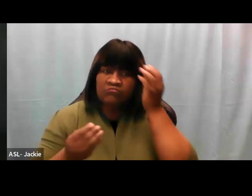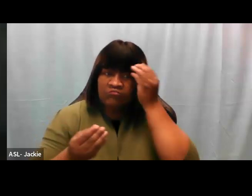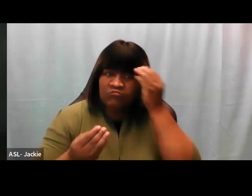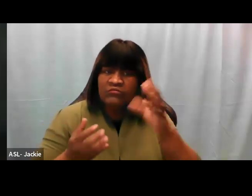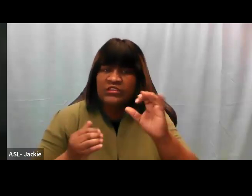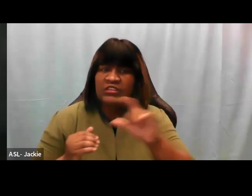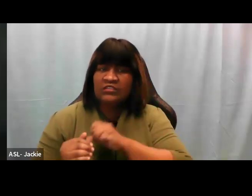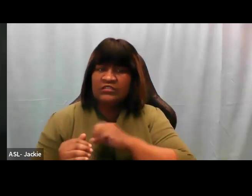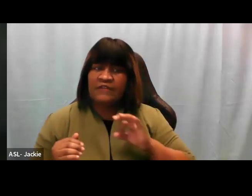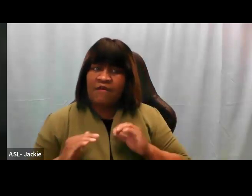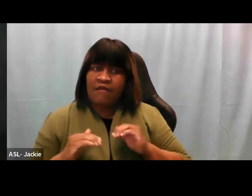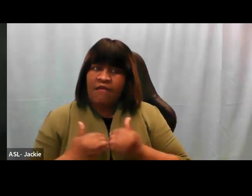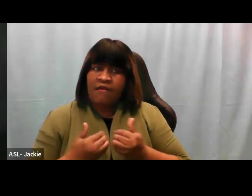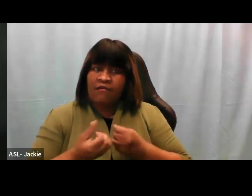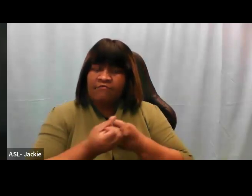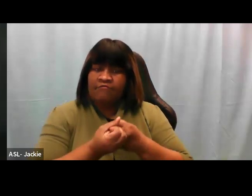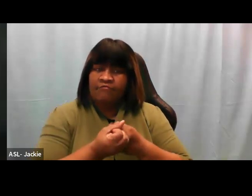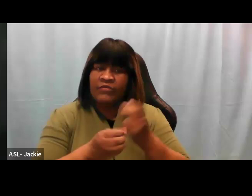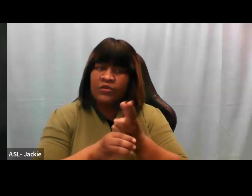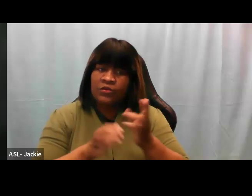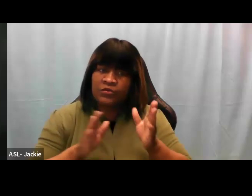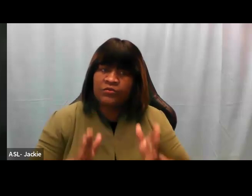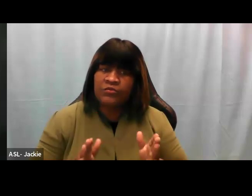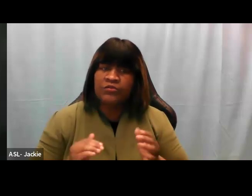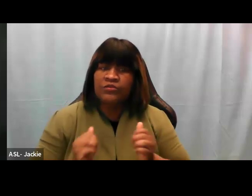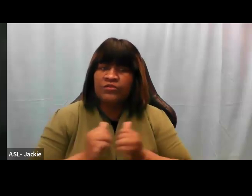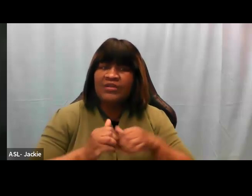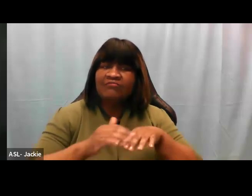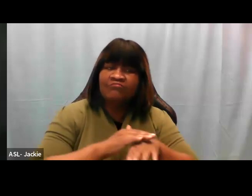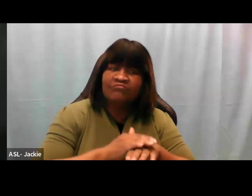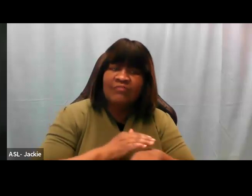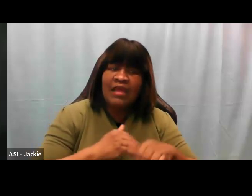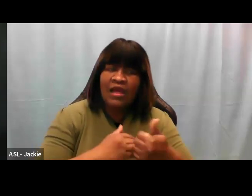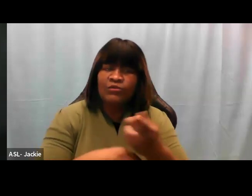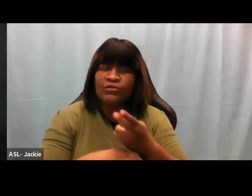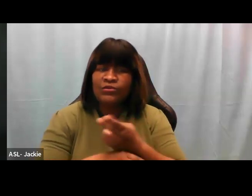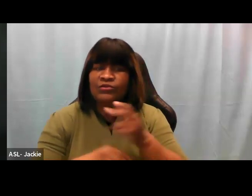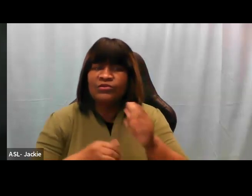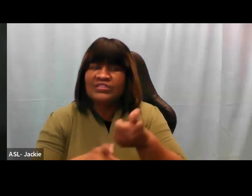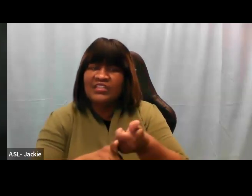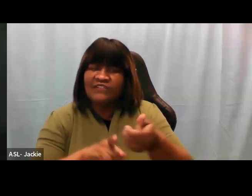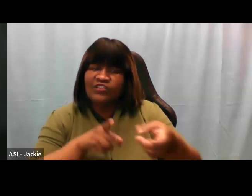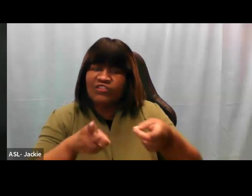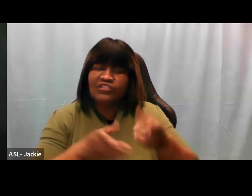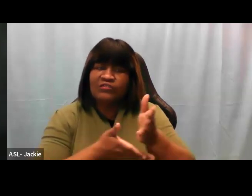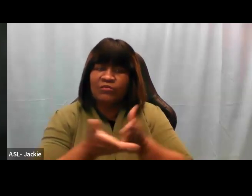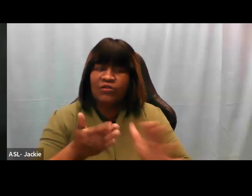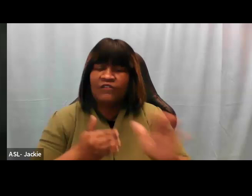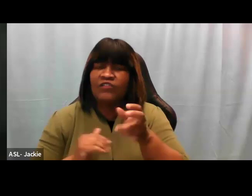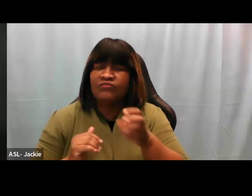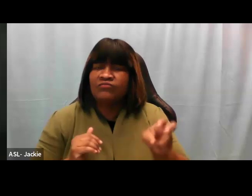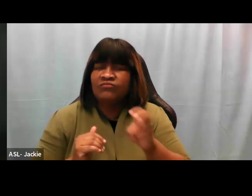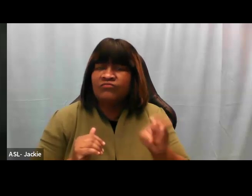and inform sales staff on how to support consumers with accessing and using self-direction as part of their